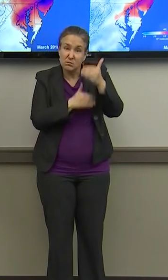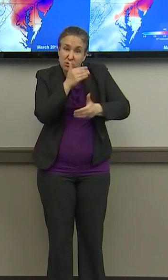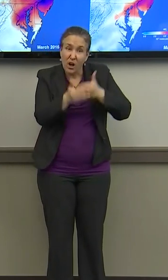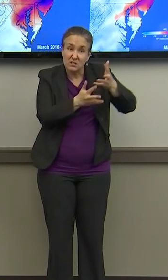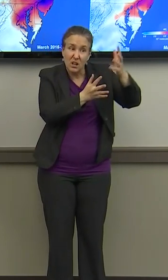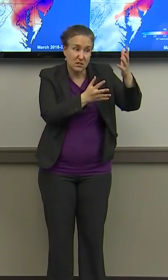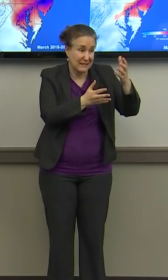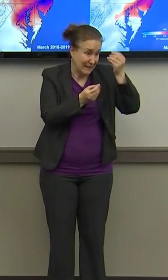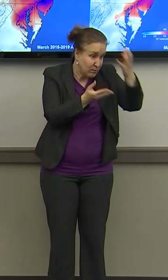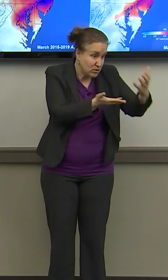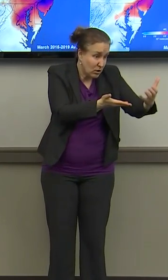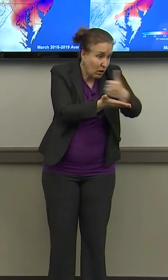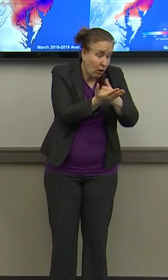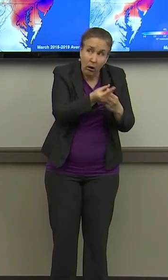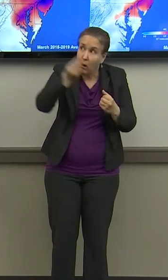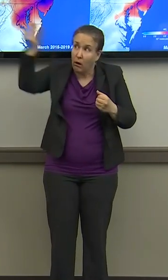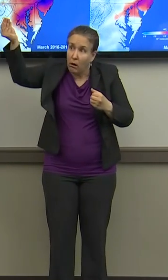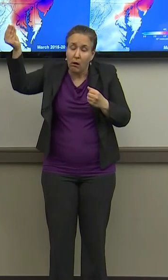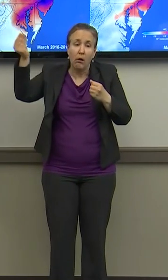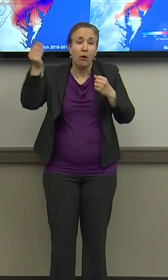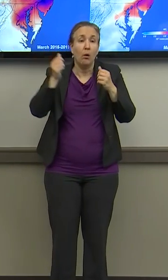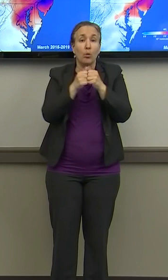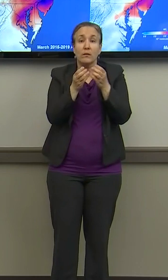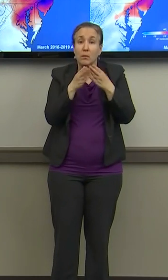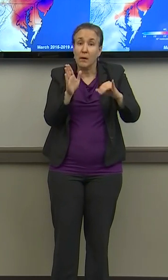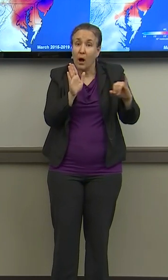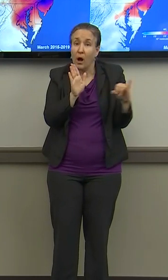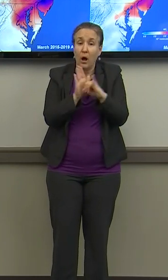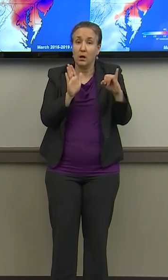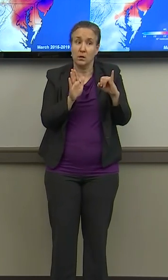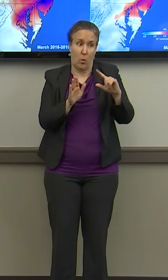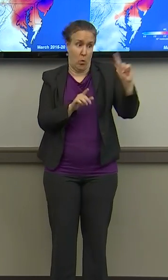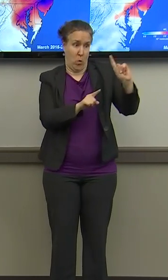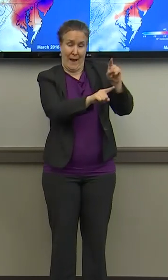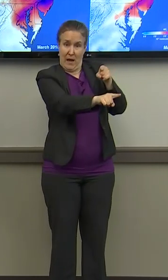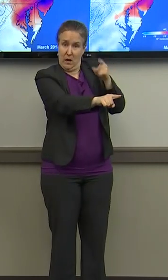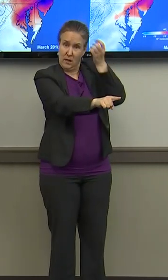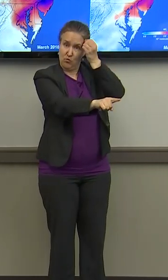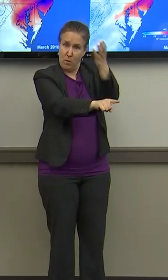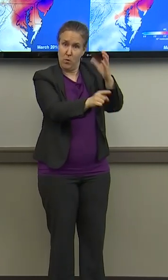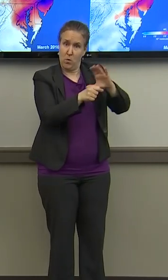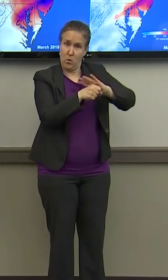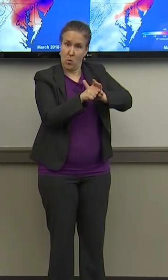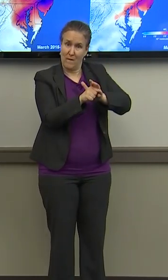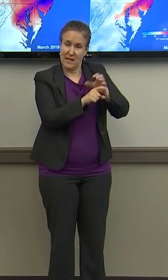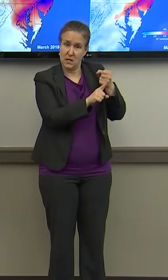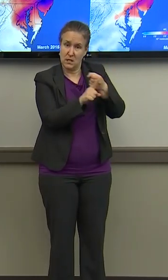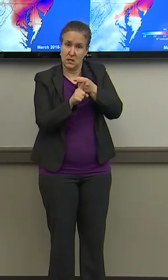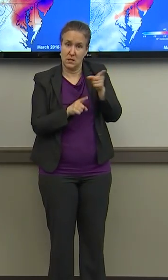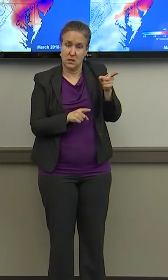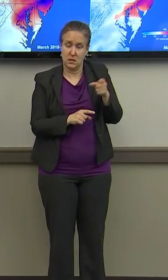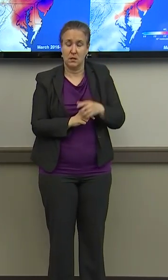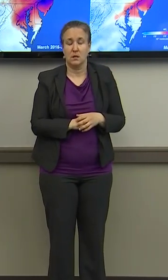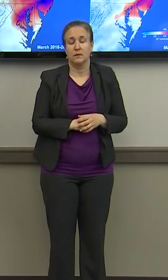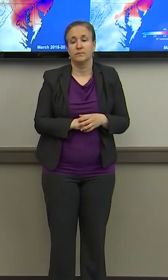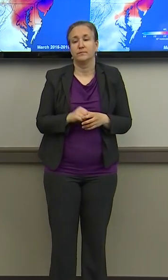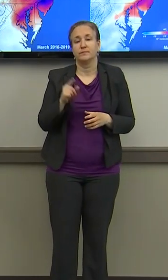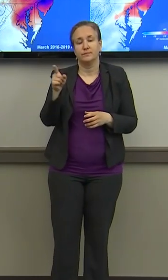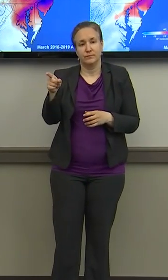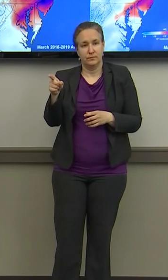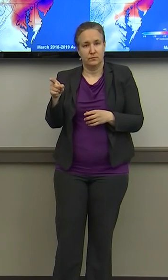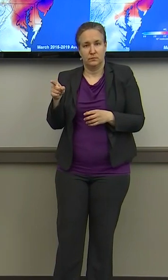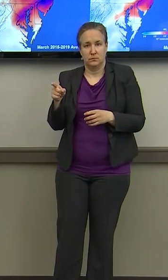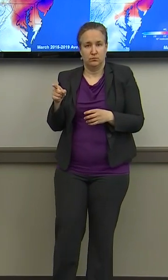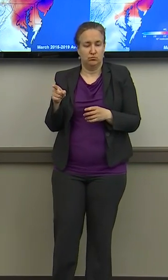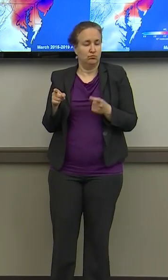nursing homes and in publicly identifying the nursing homes that have reported COVID-19 cases? We will not play